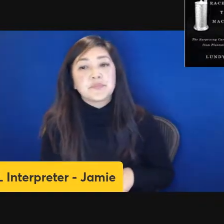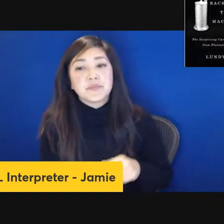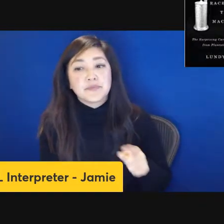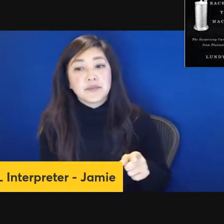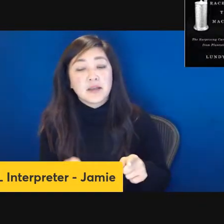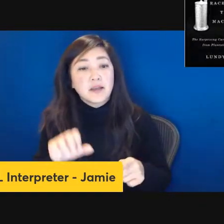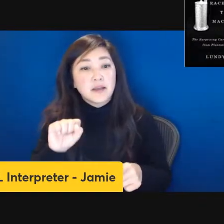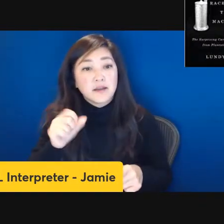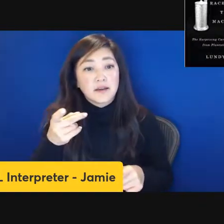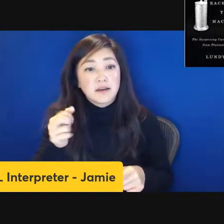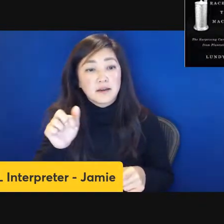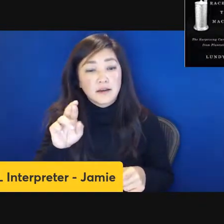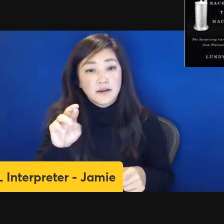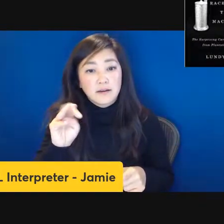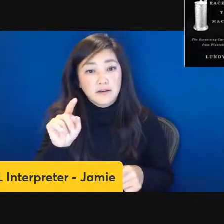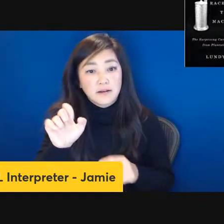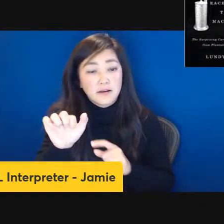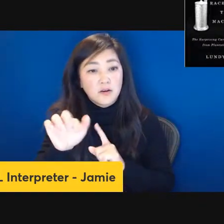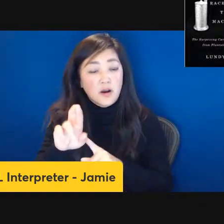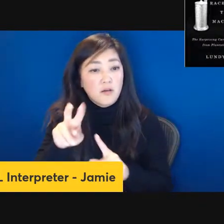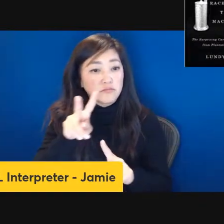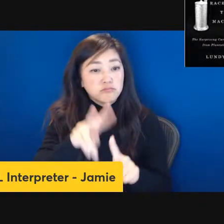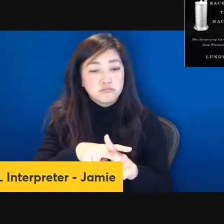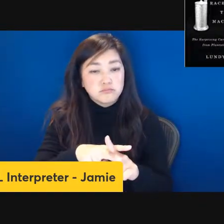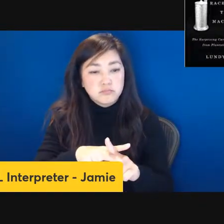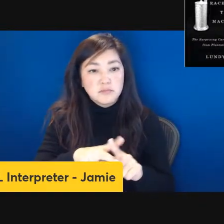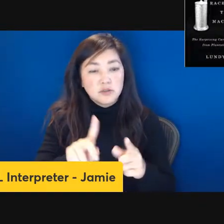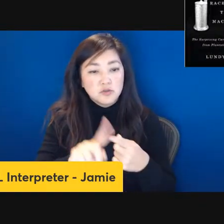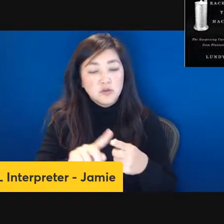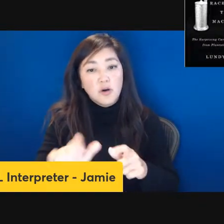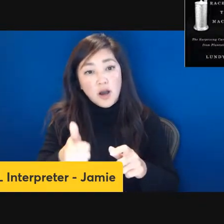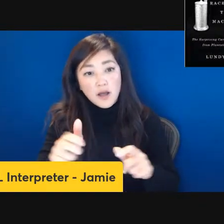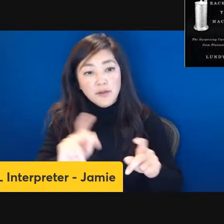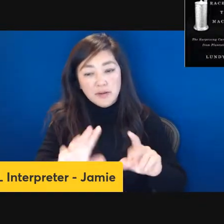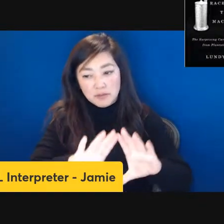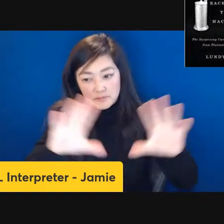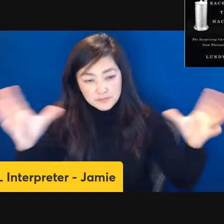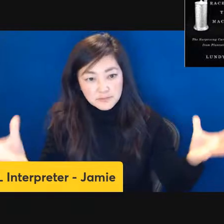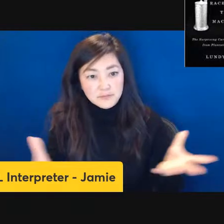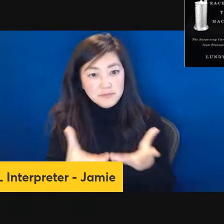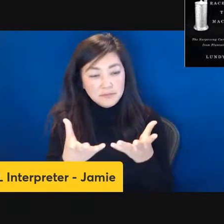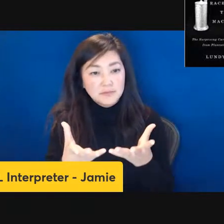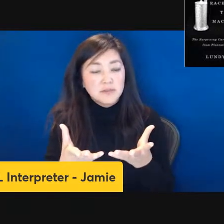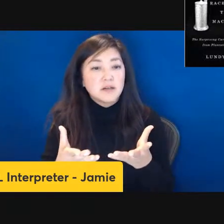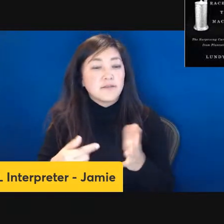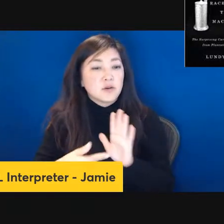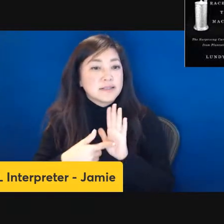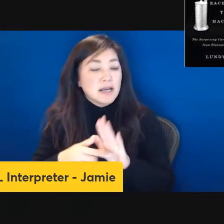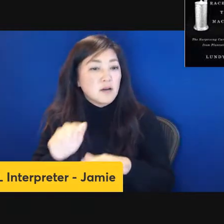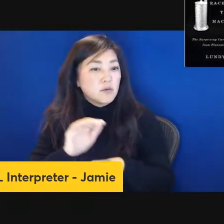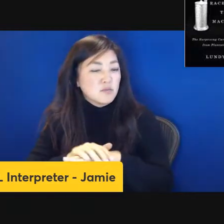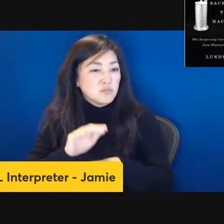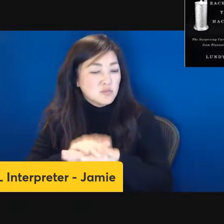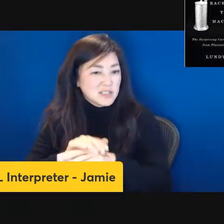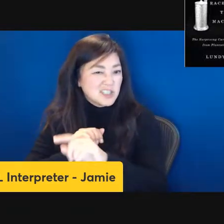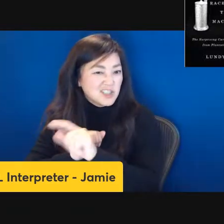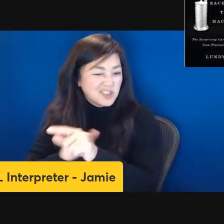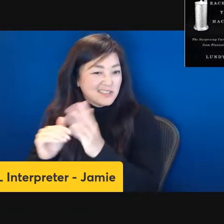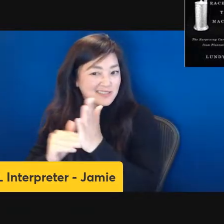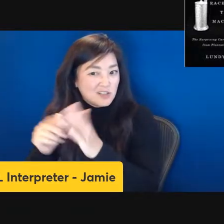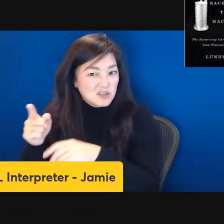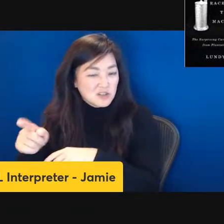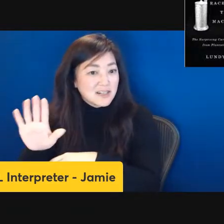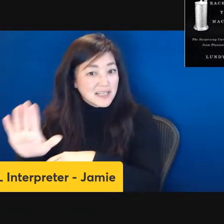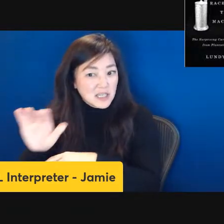first adapted to large populations of people by British physician John Hutchinson, and his work created a lot